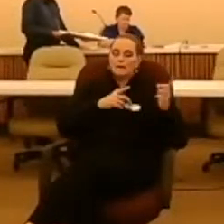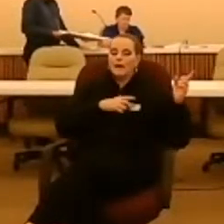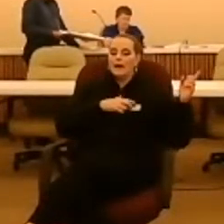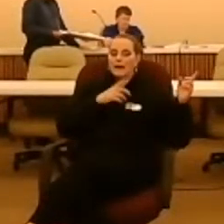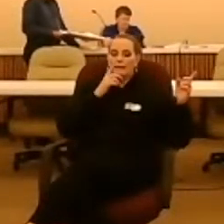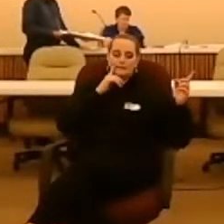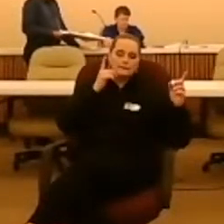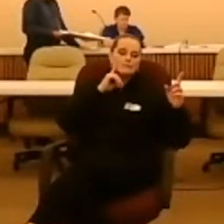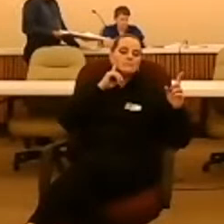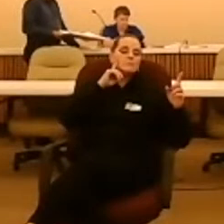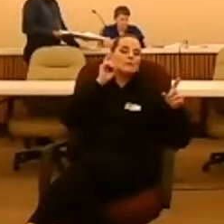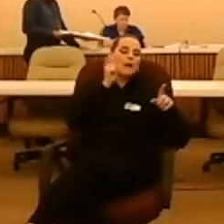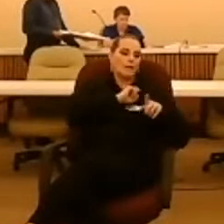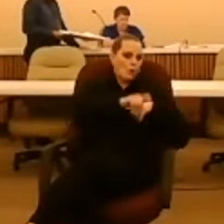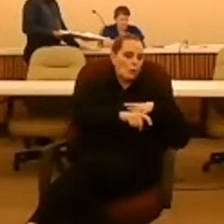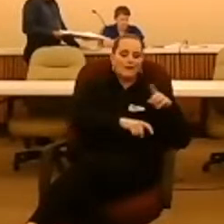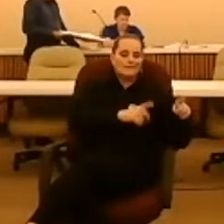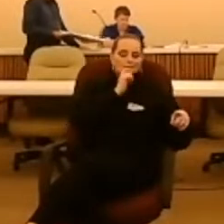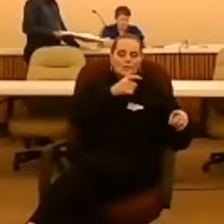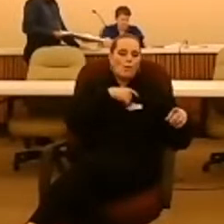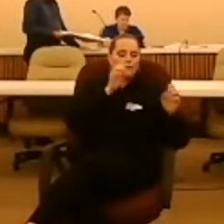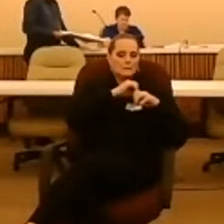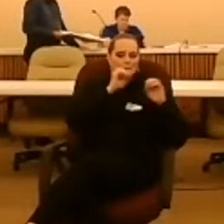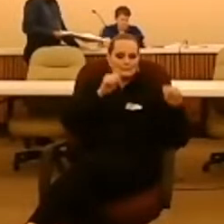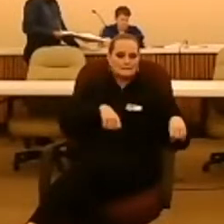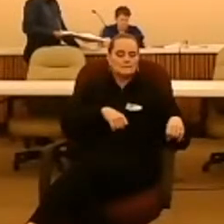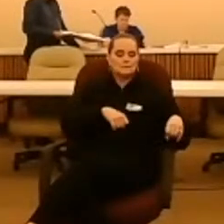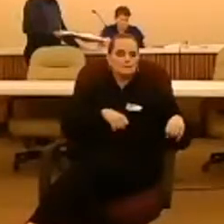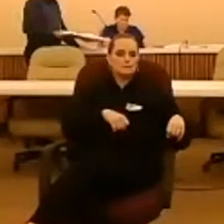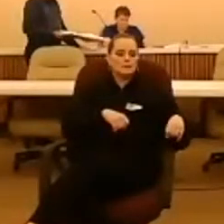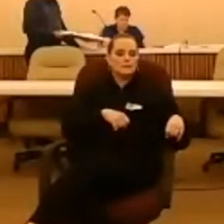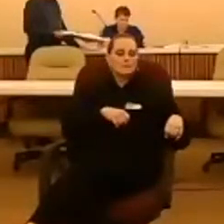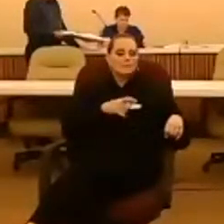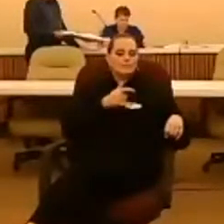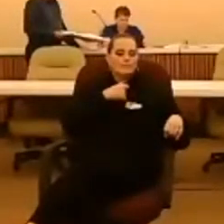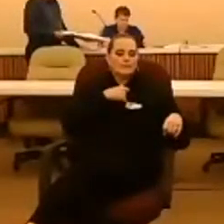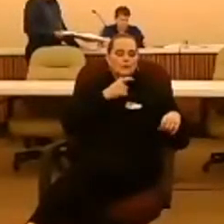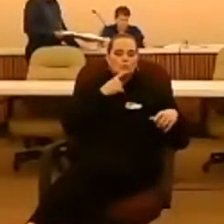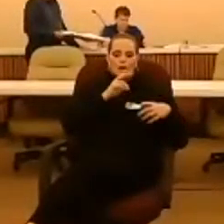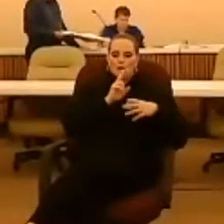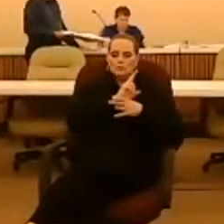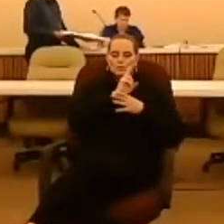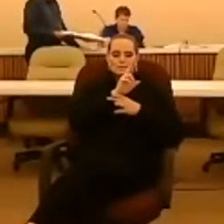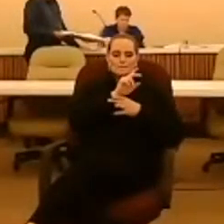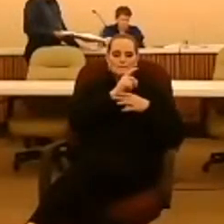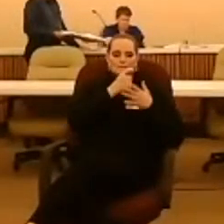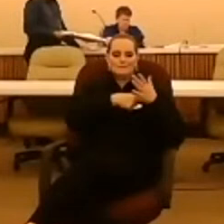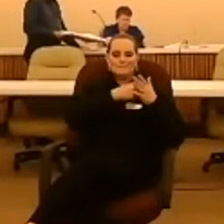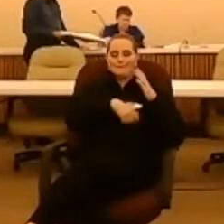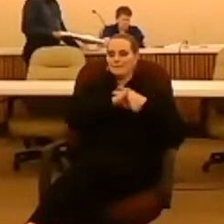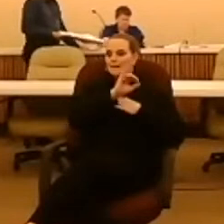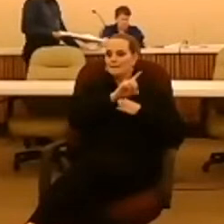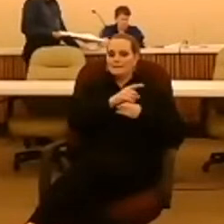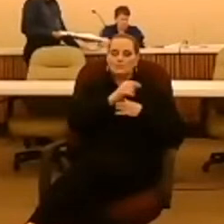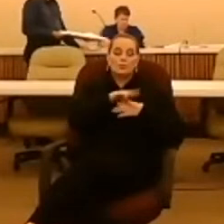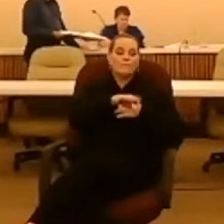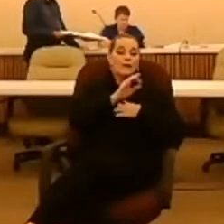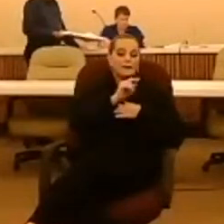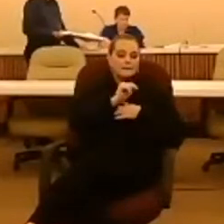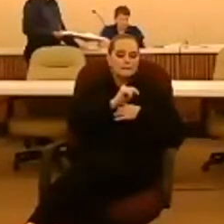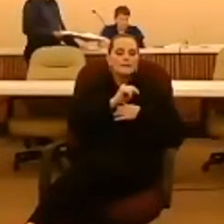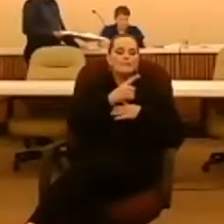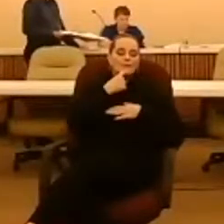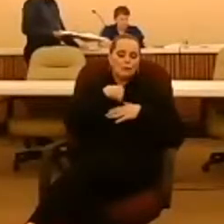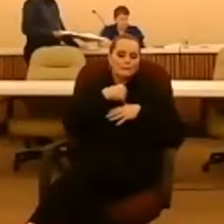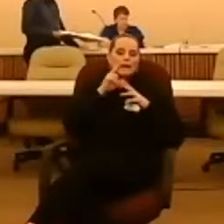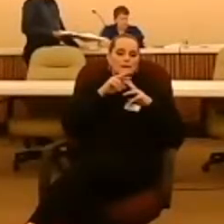and looked on there. They don't have a system that you can put in the tax ID to kind of find that. They said in a couple of days they